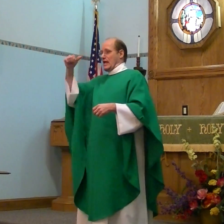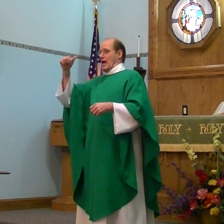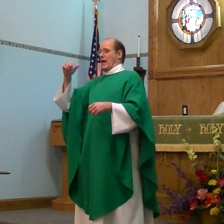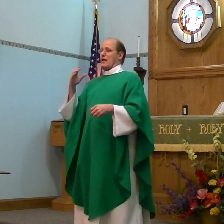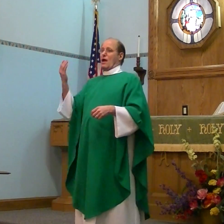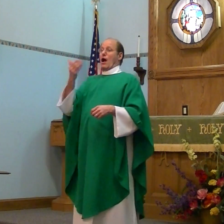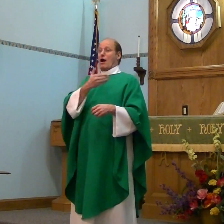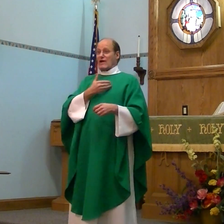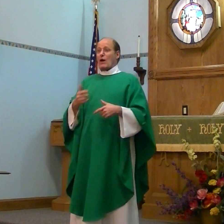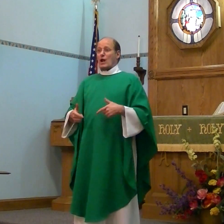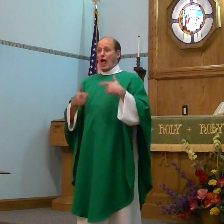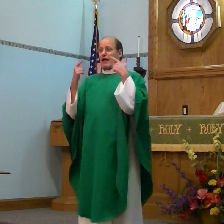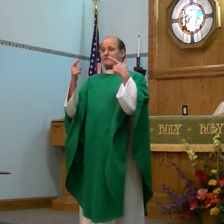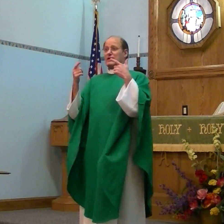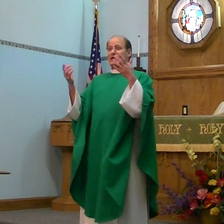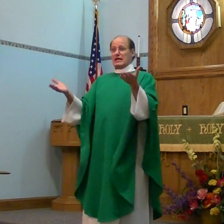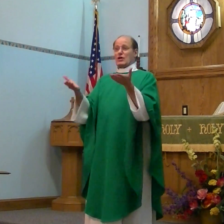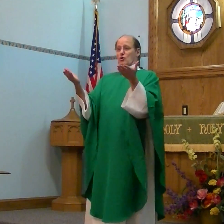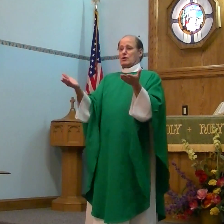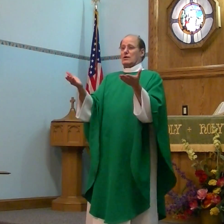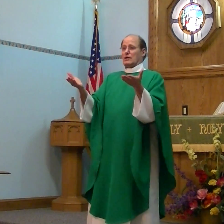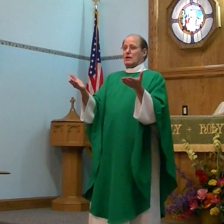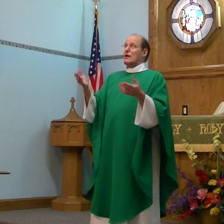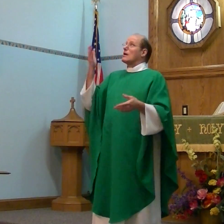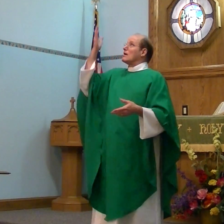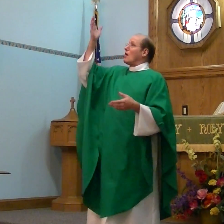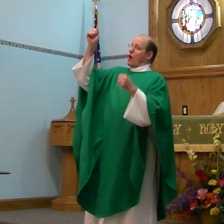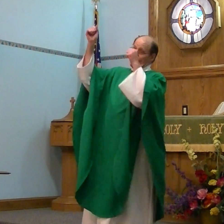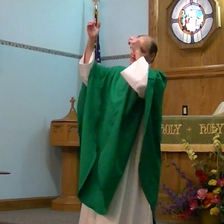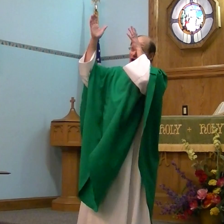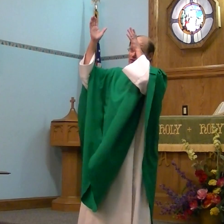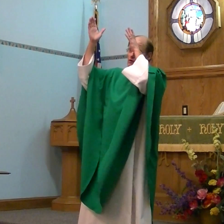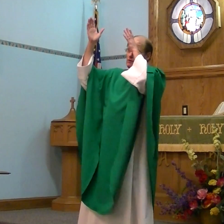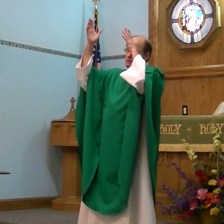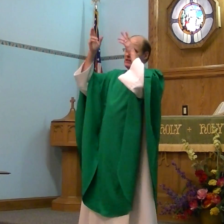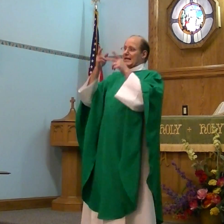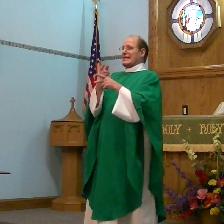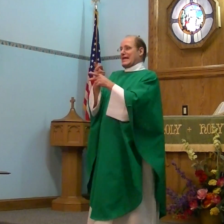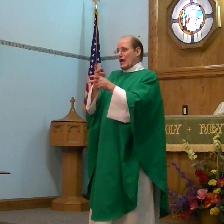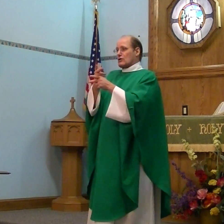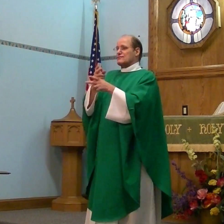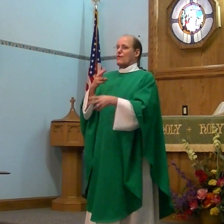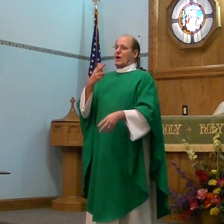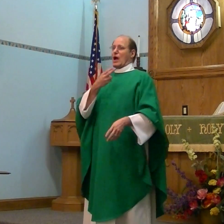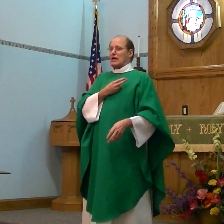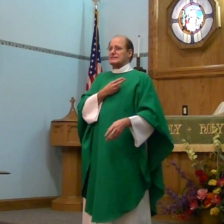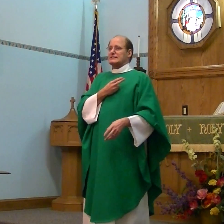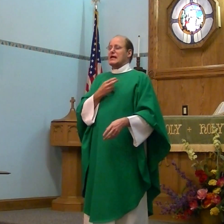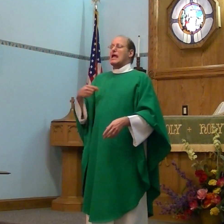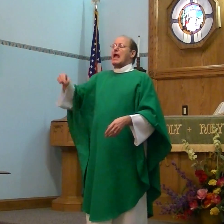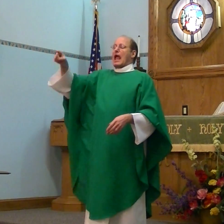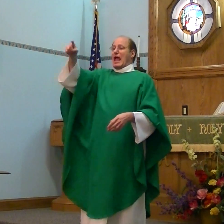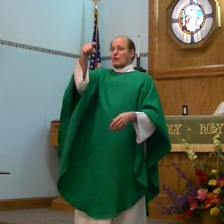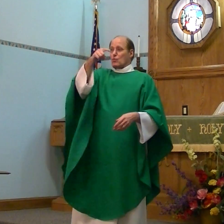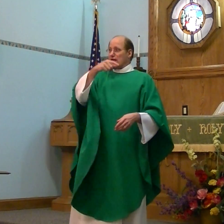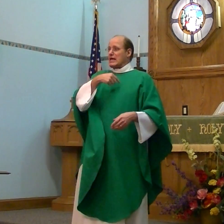day of our life, here. Our Father cares for us, and we